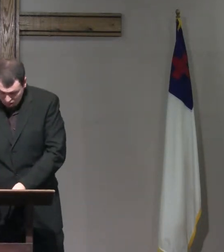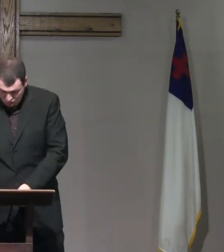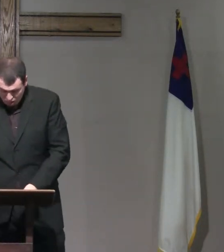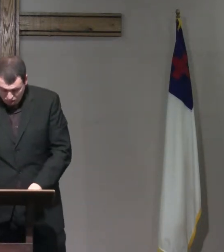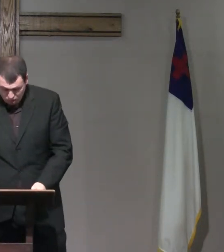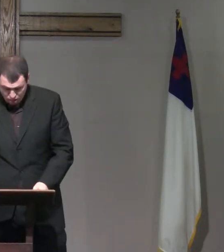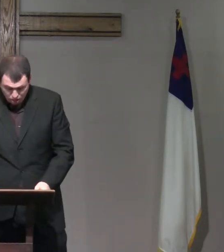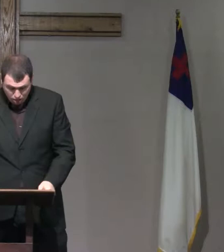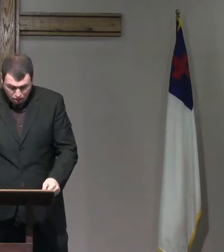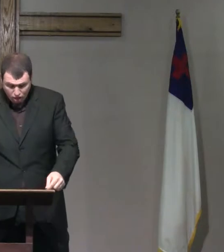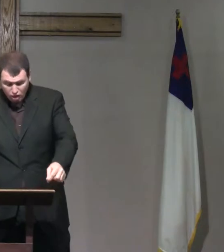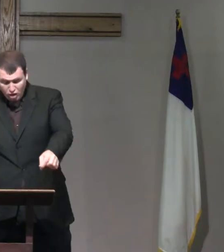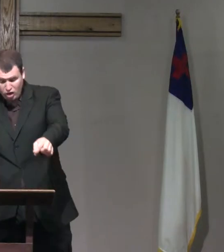16.